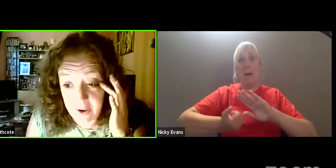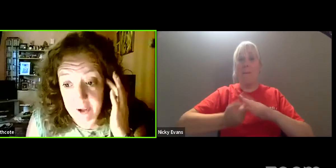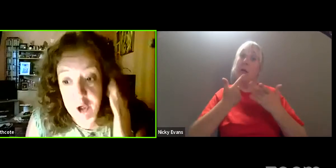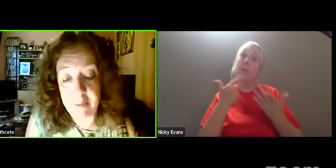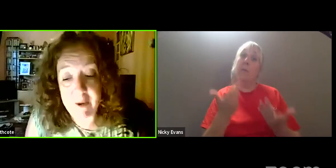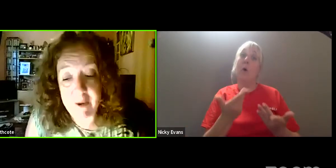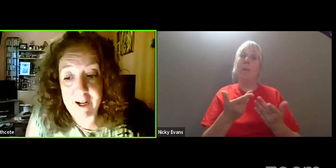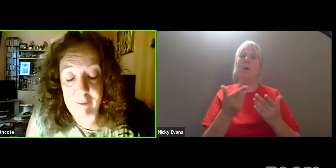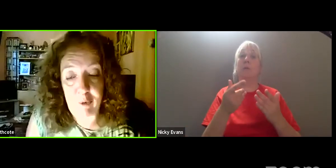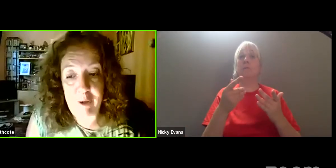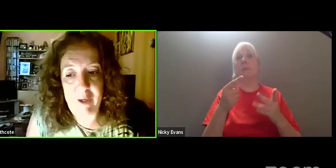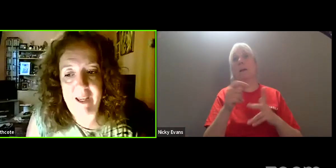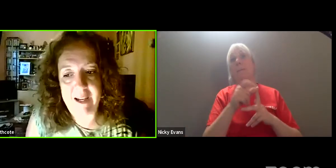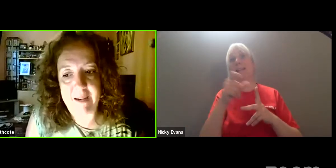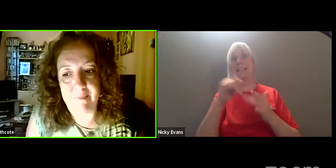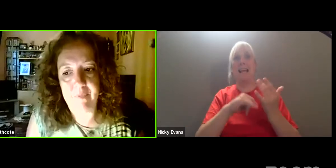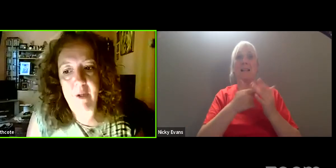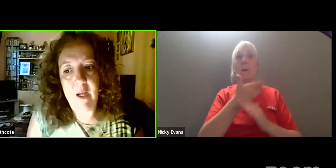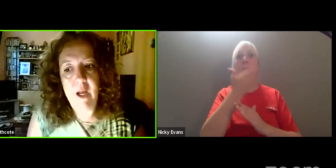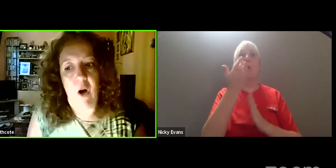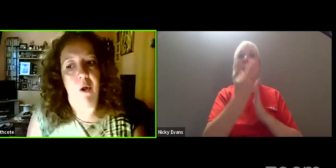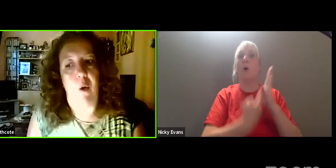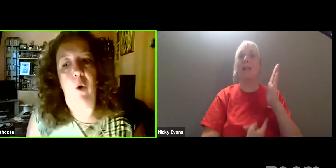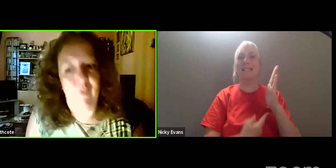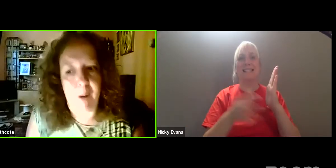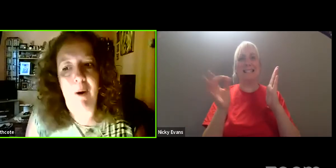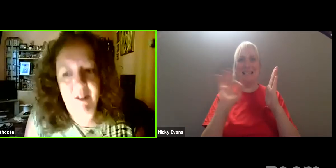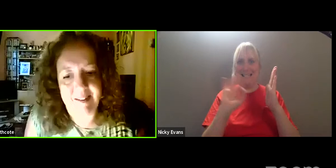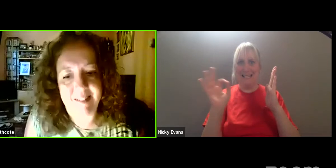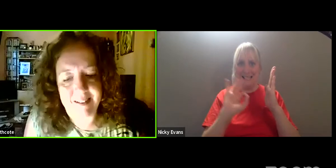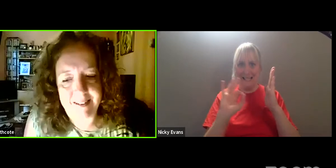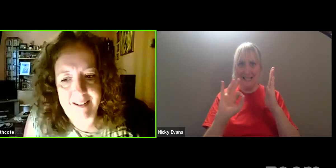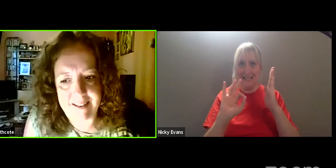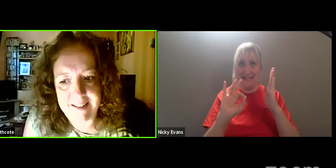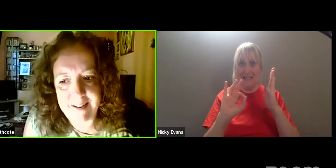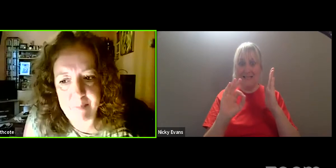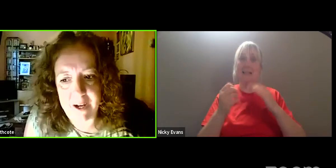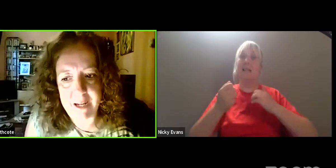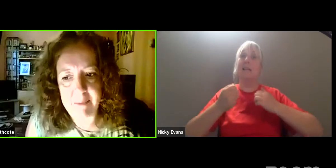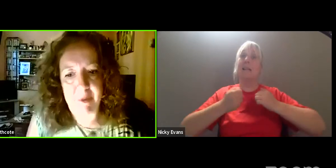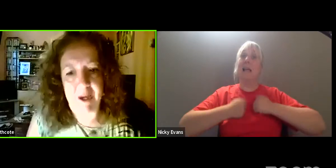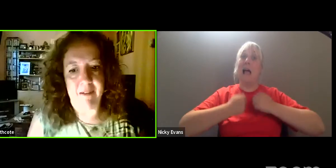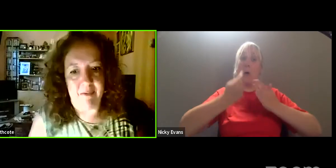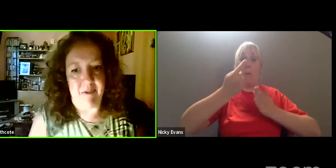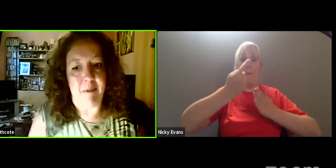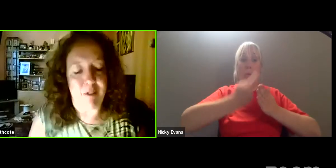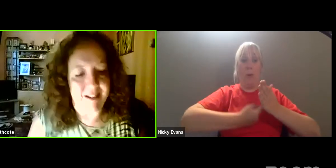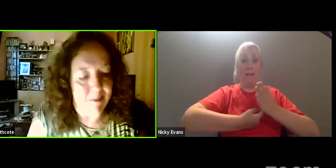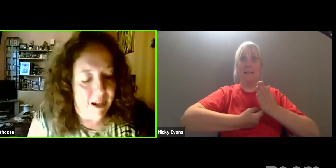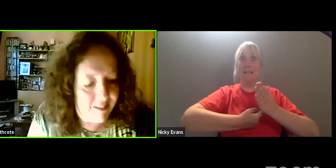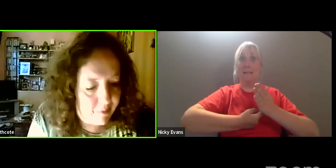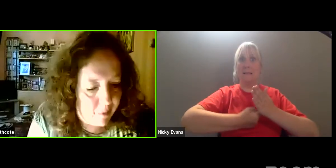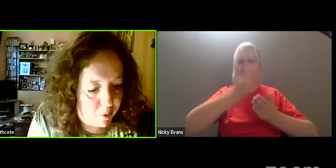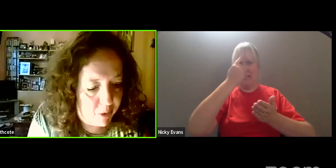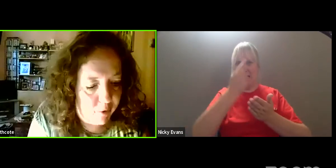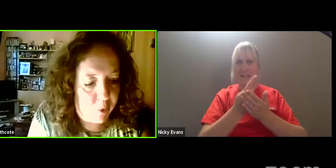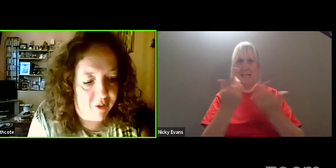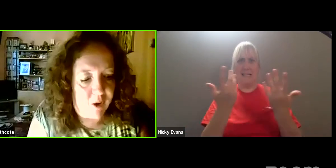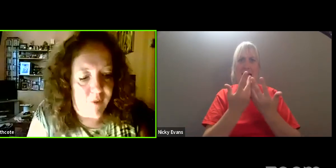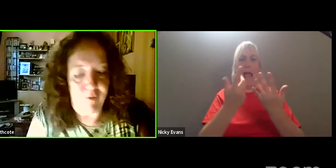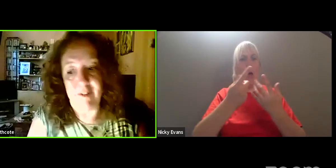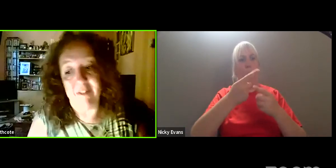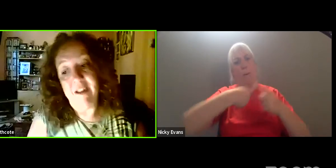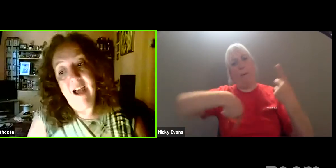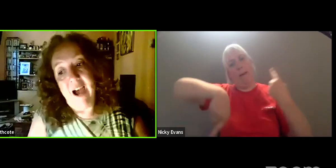on UBI. We all of our policies are dictated by democratic means of putting them forward to